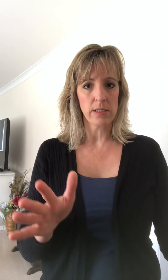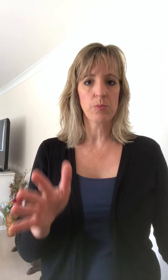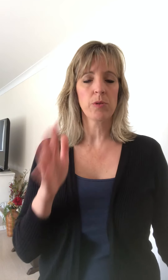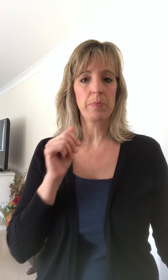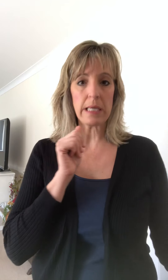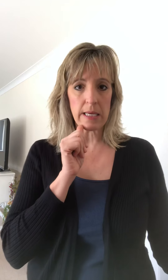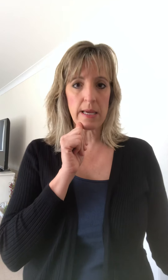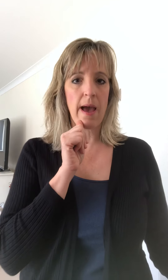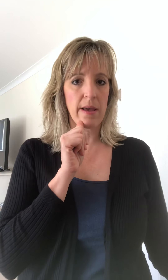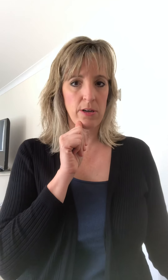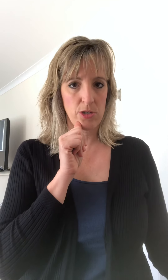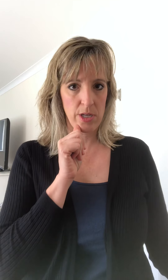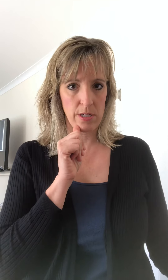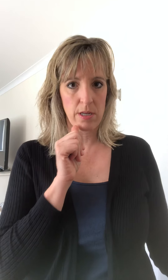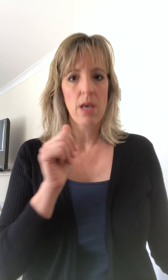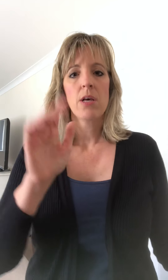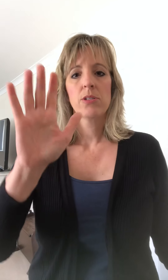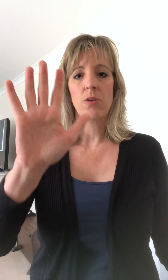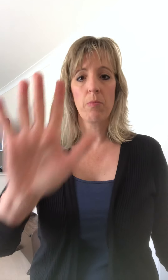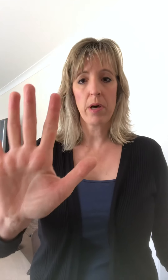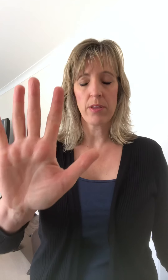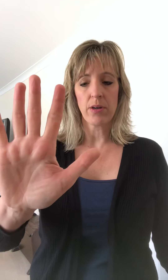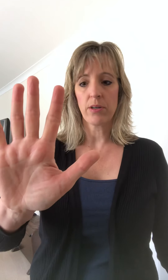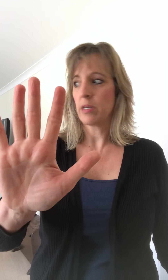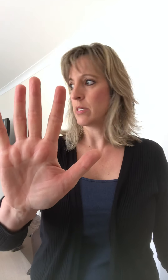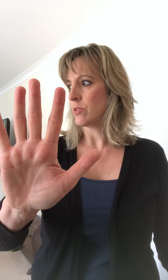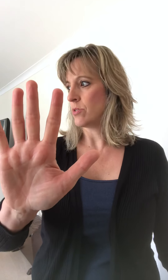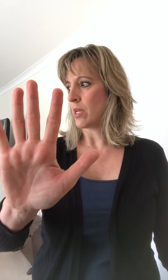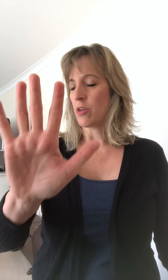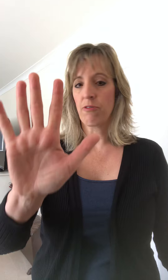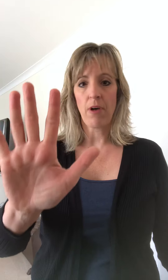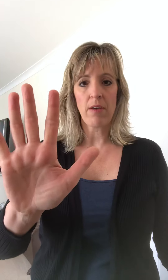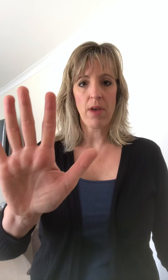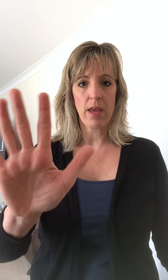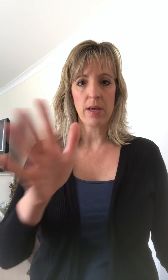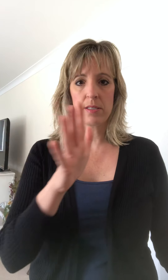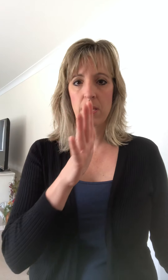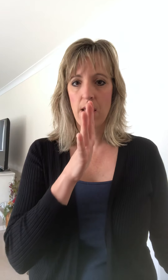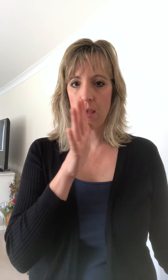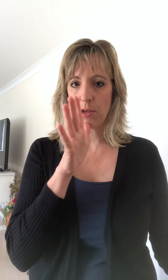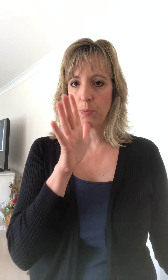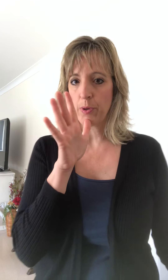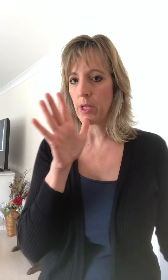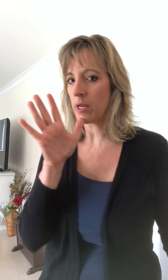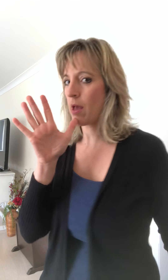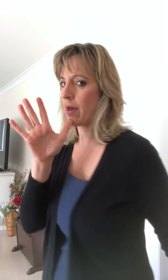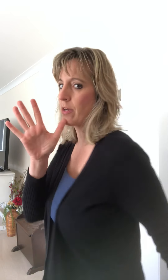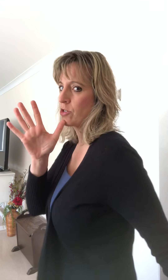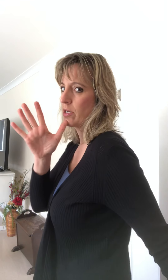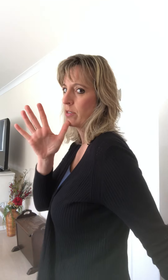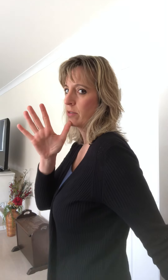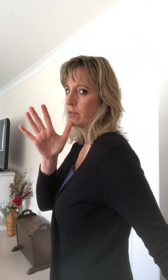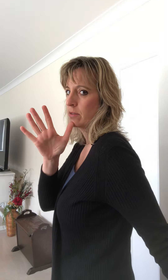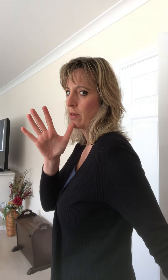will be at your chin. So mother is you take your 5 hand and you put it at your chin,